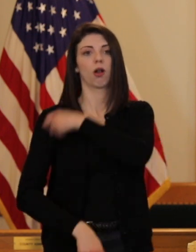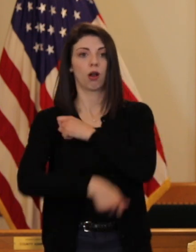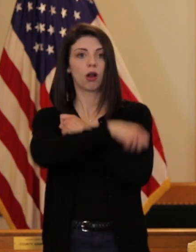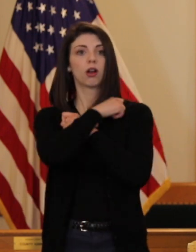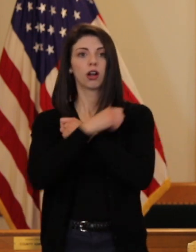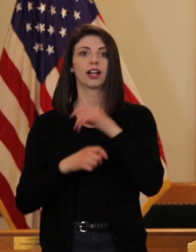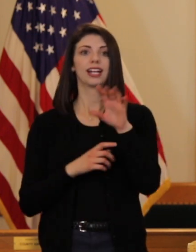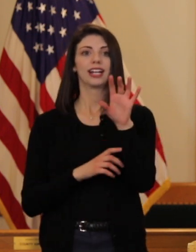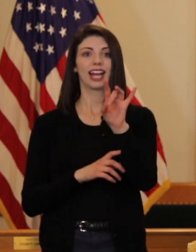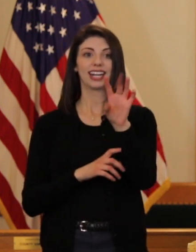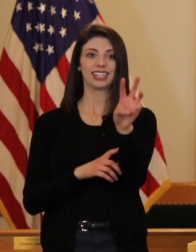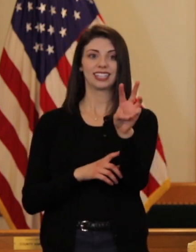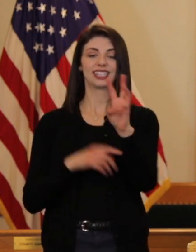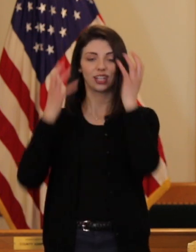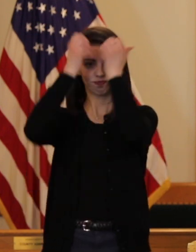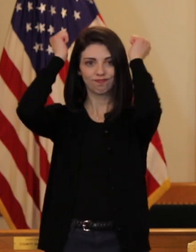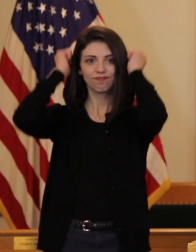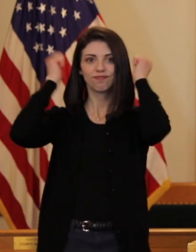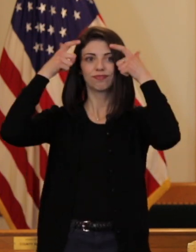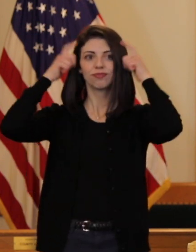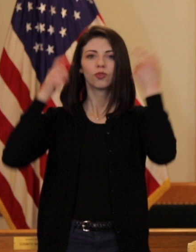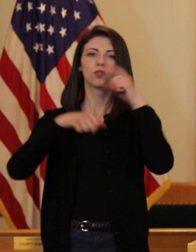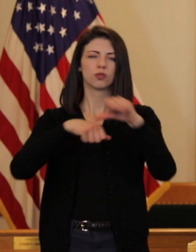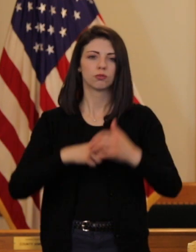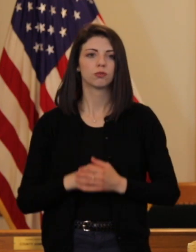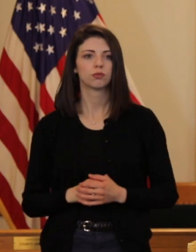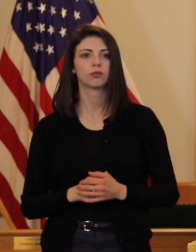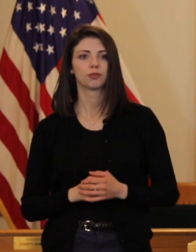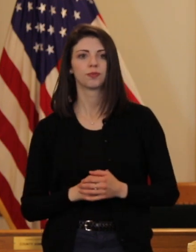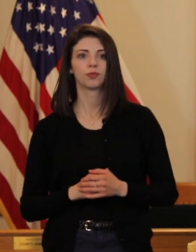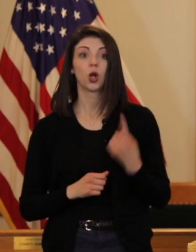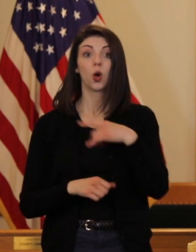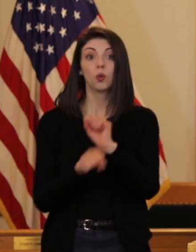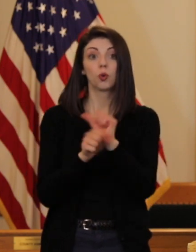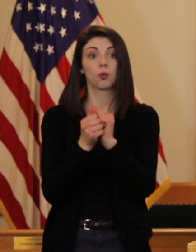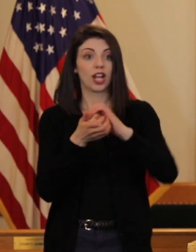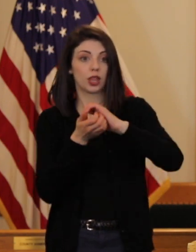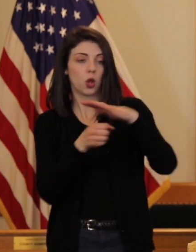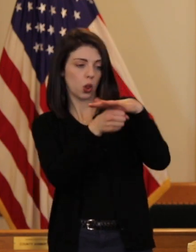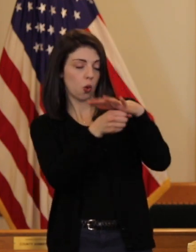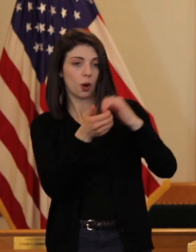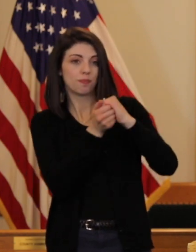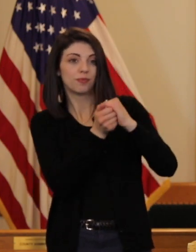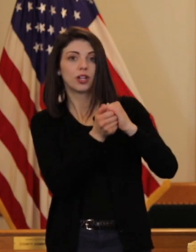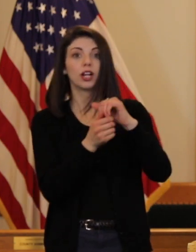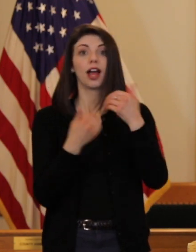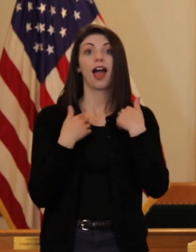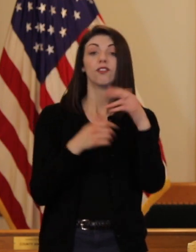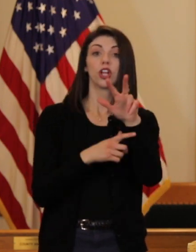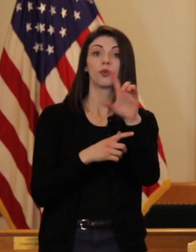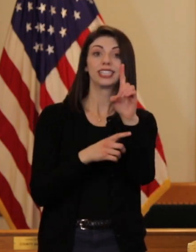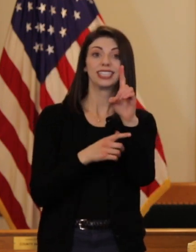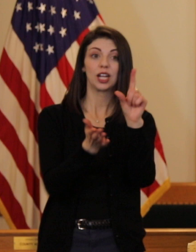caps. We've worked with local partners on 3D printing to produce 1,558 face shields and 260